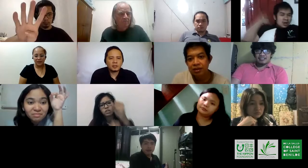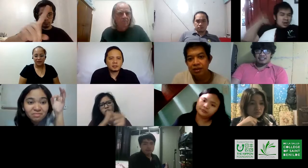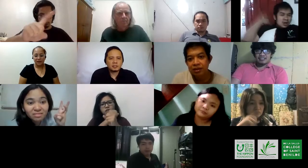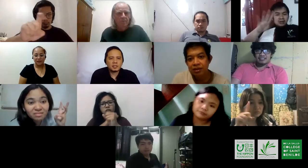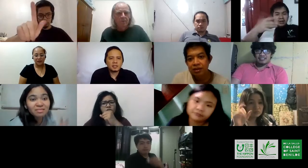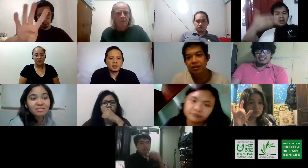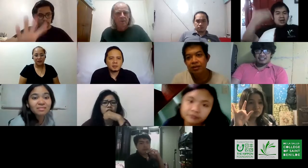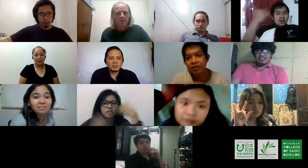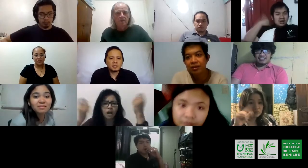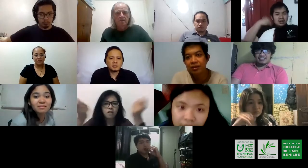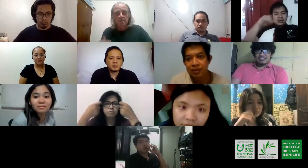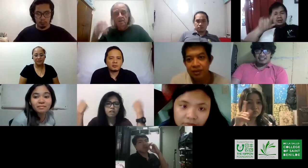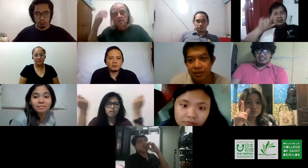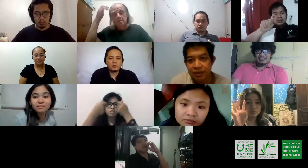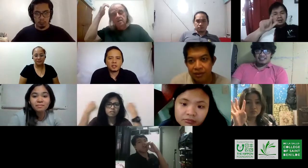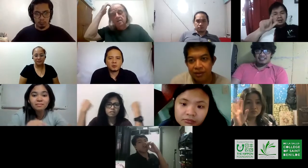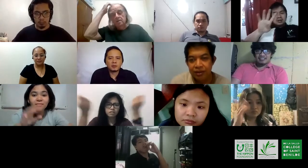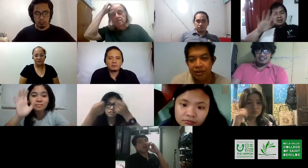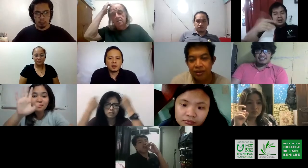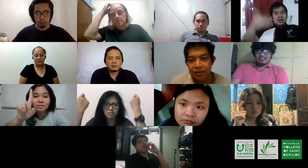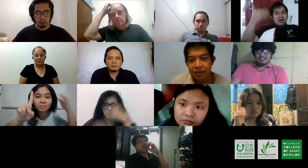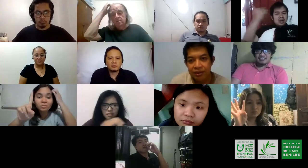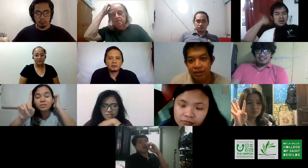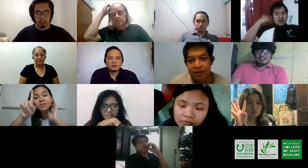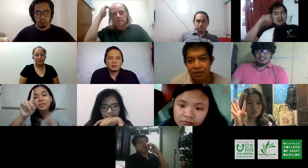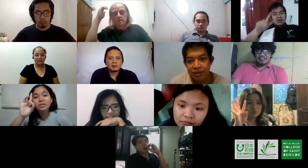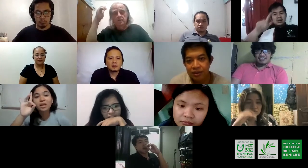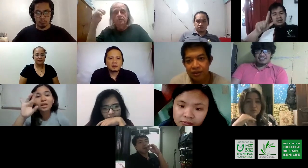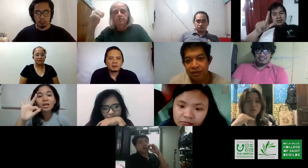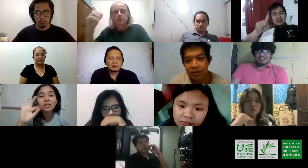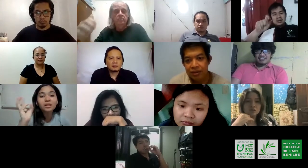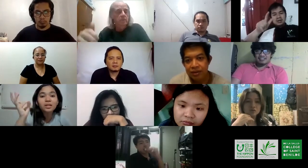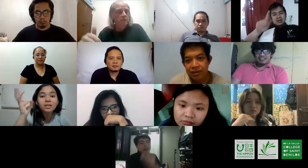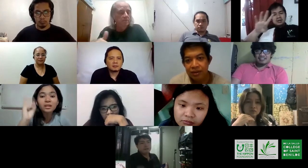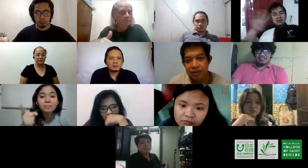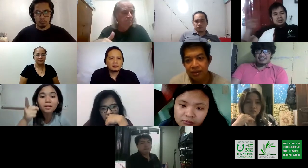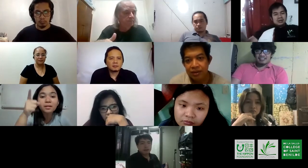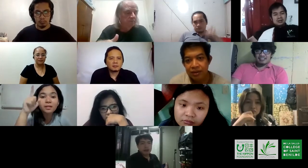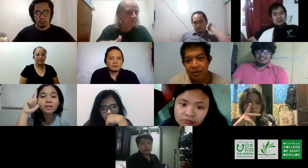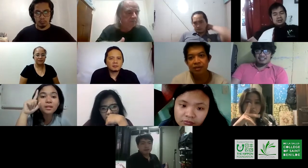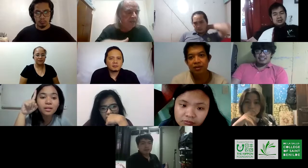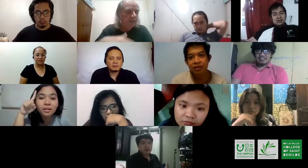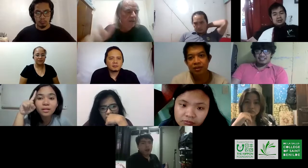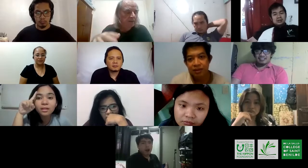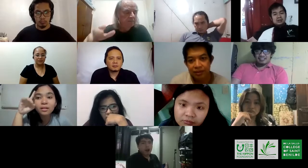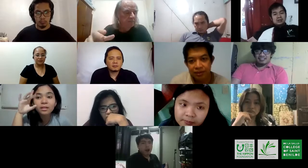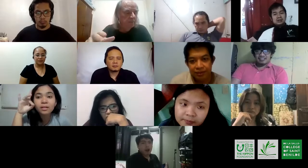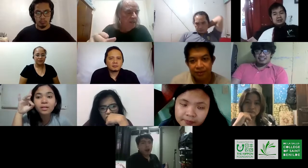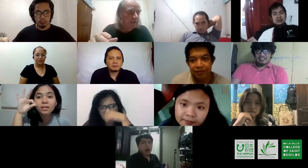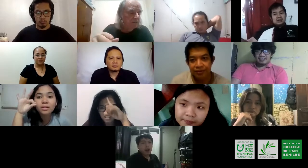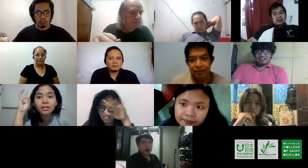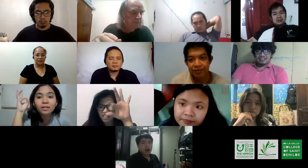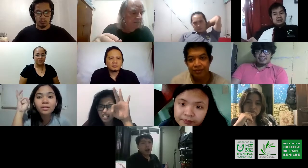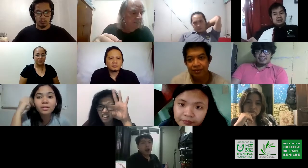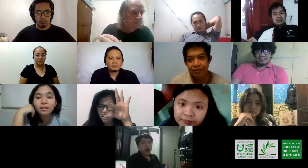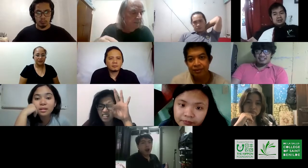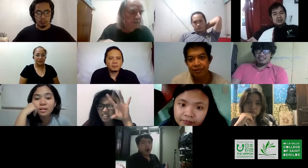124 years. Yes, Yami saying yeah, it's 24, not 25. yeah, 120. Anyway,